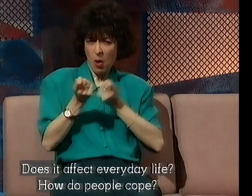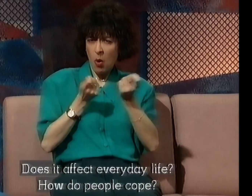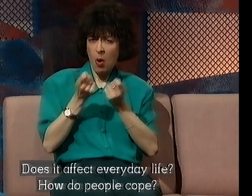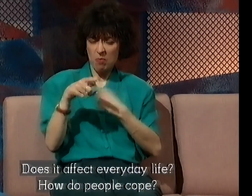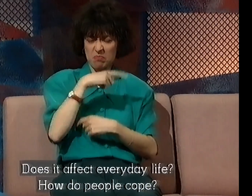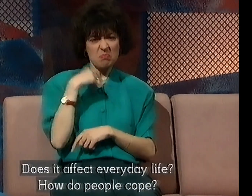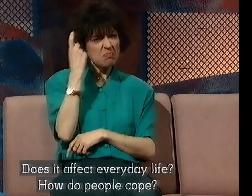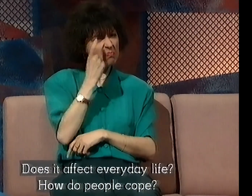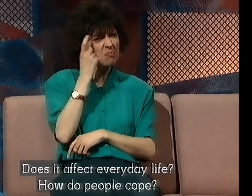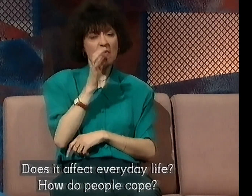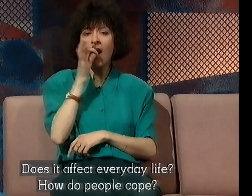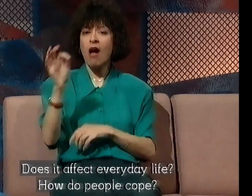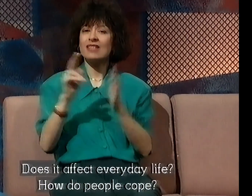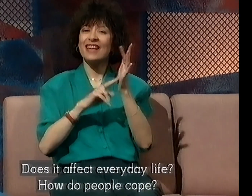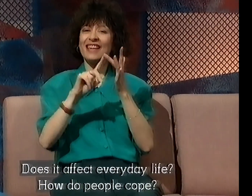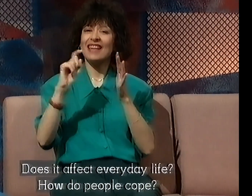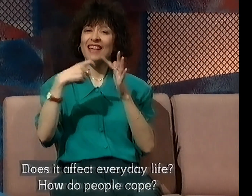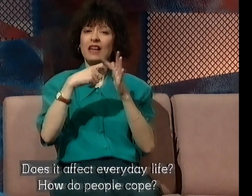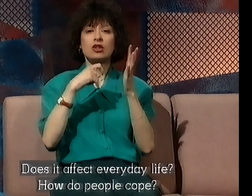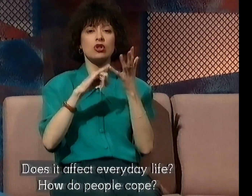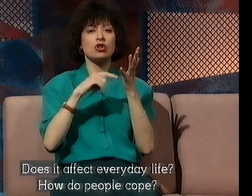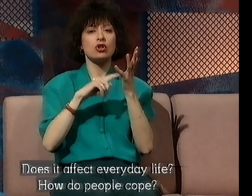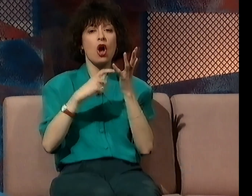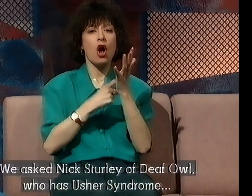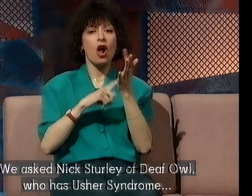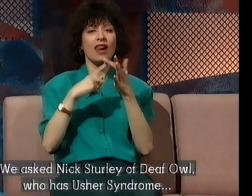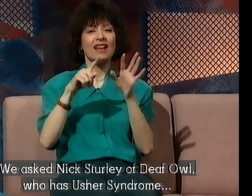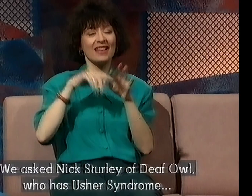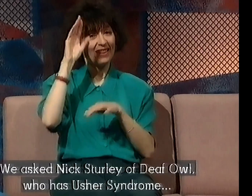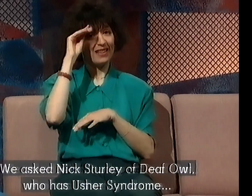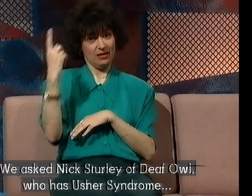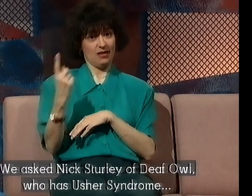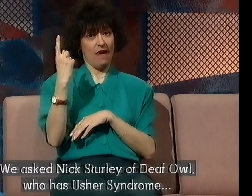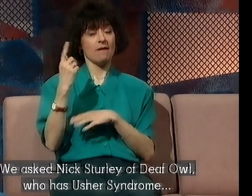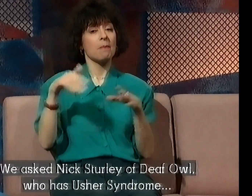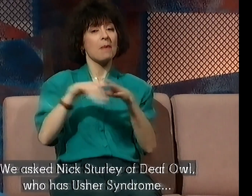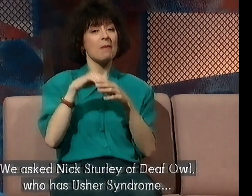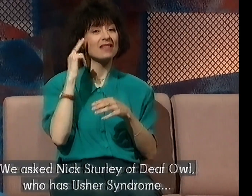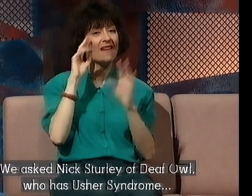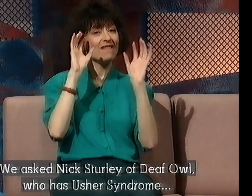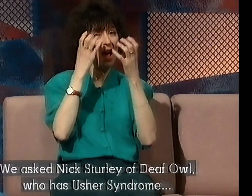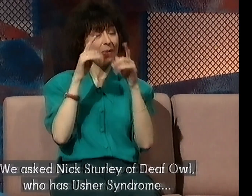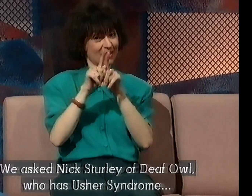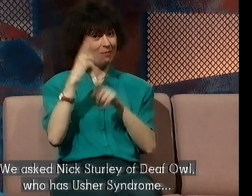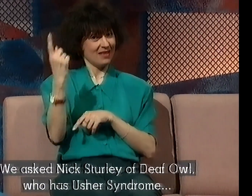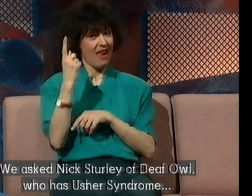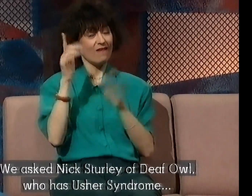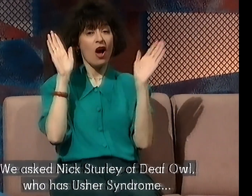it affect everyday life, and how do people cope? We asked Nick Sturley, a member of Deaf Owl who has Usher